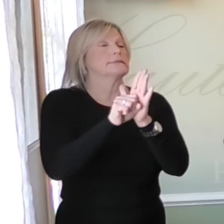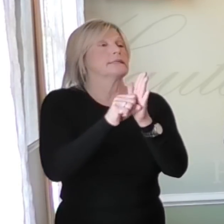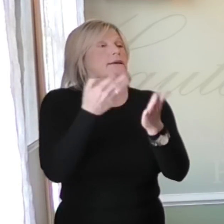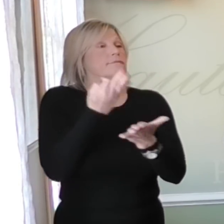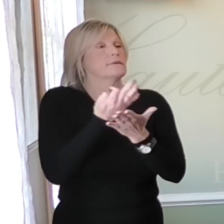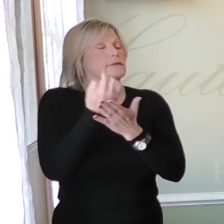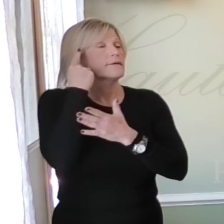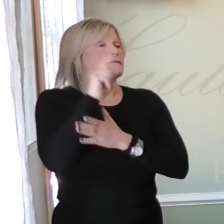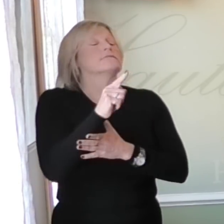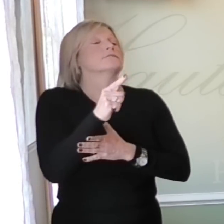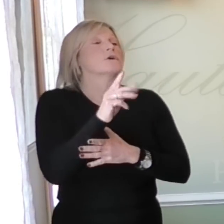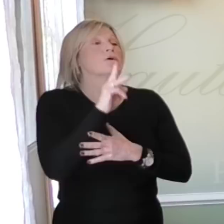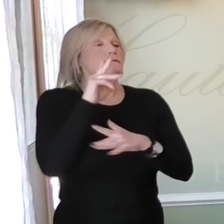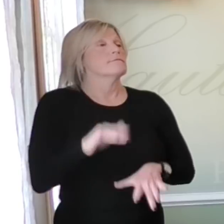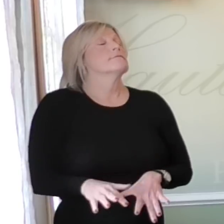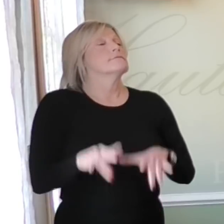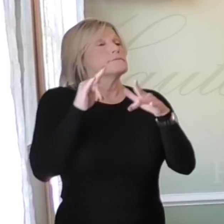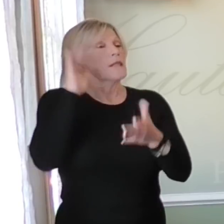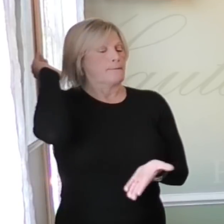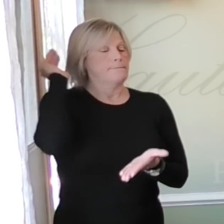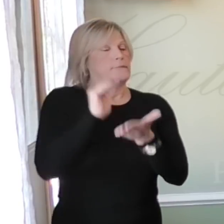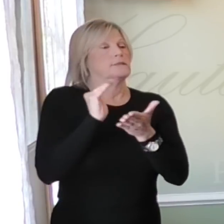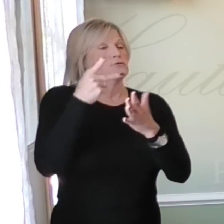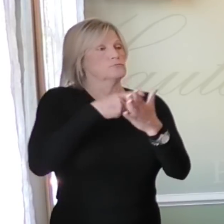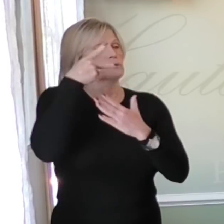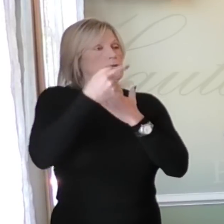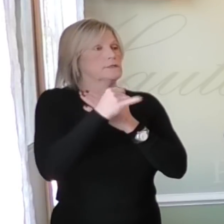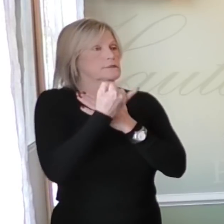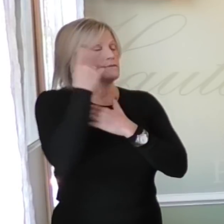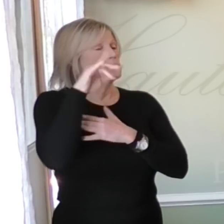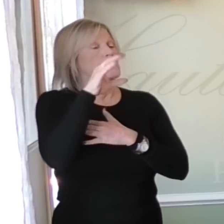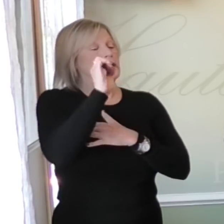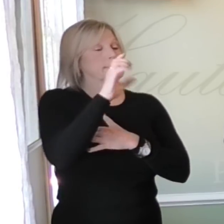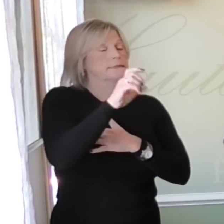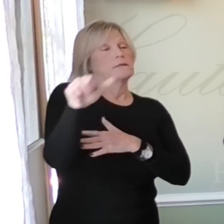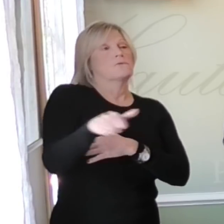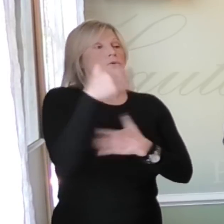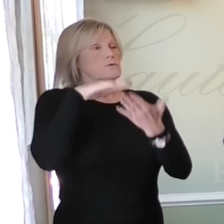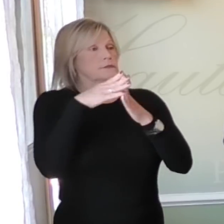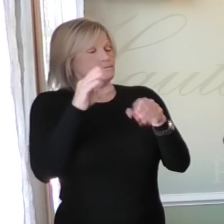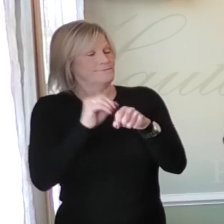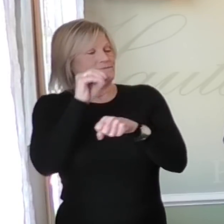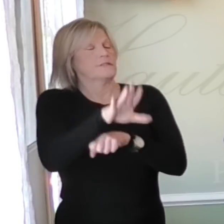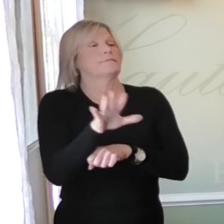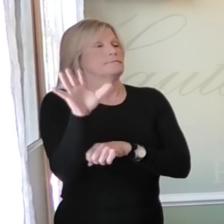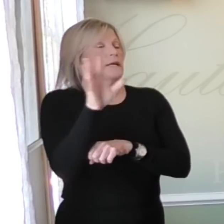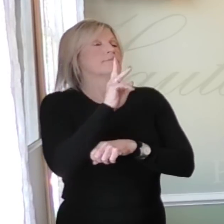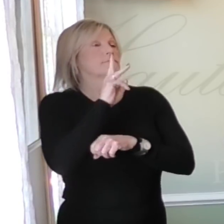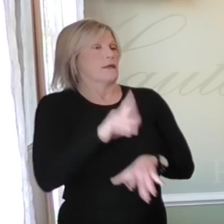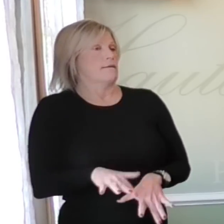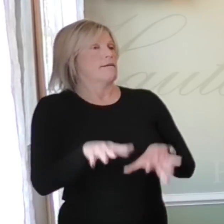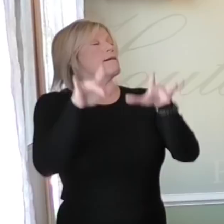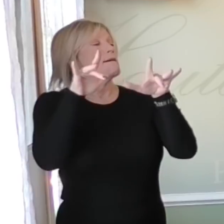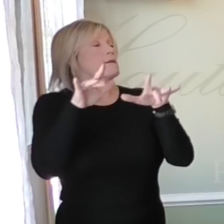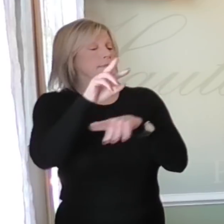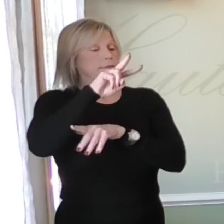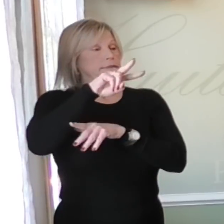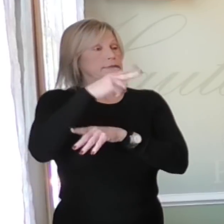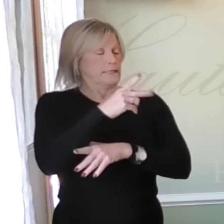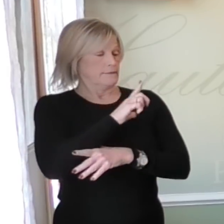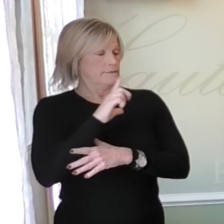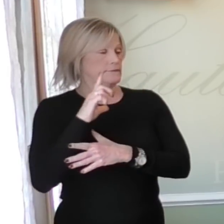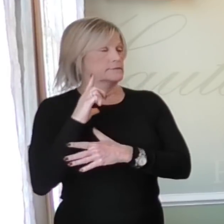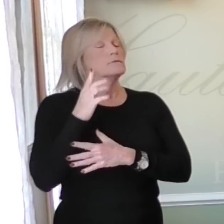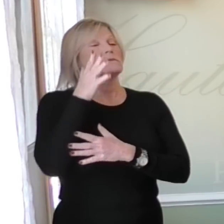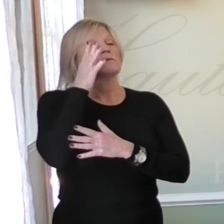mitigation projects in Ellicott City and other towns affected by flooding. And the second piece of legislation is